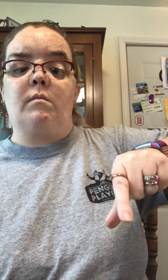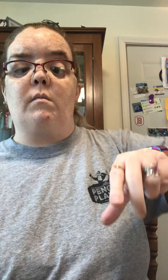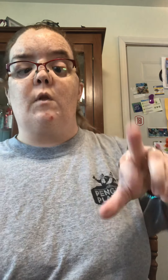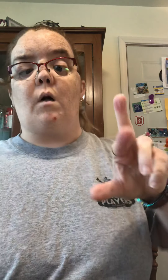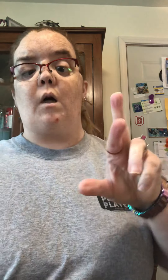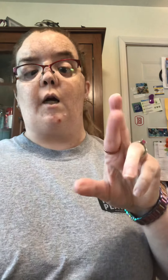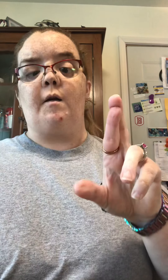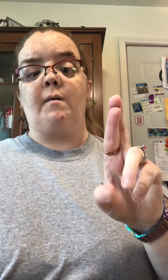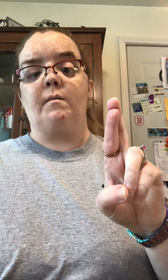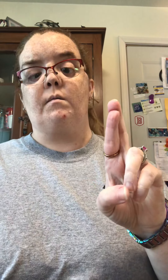R,